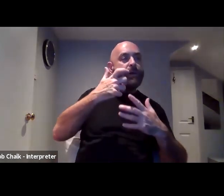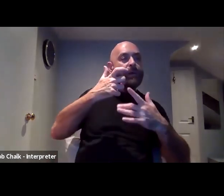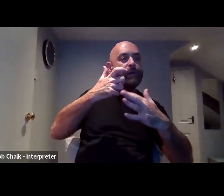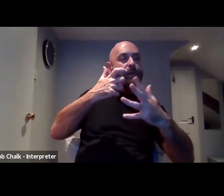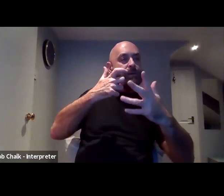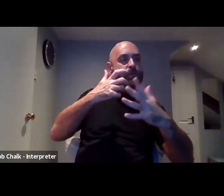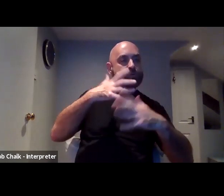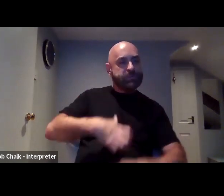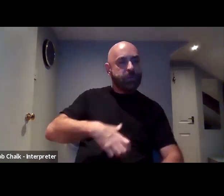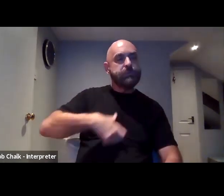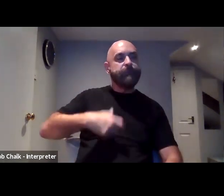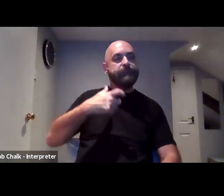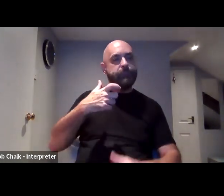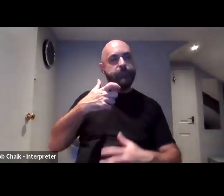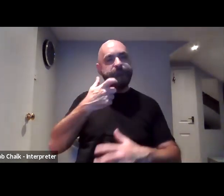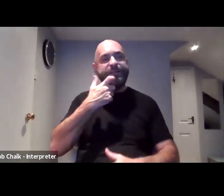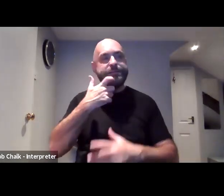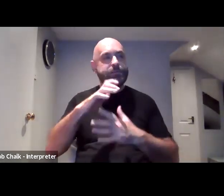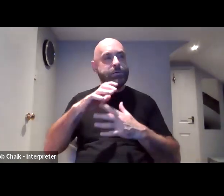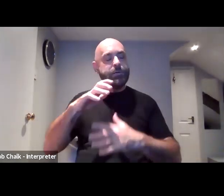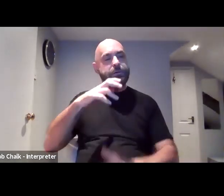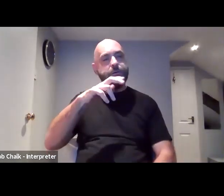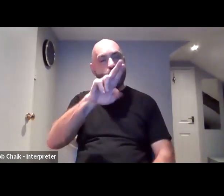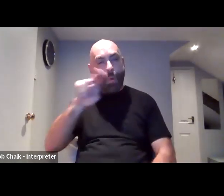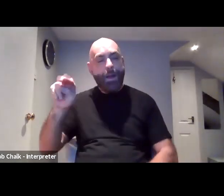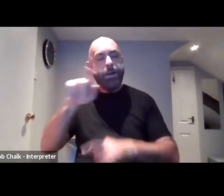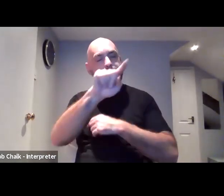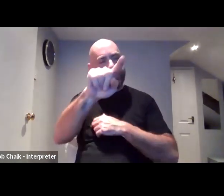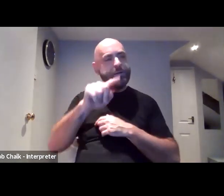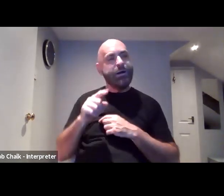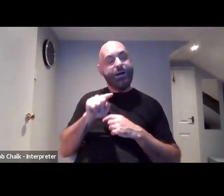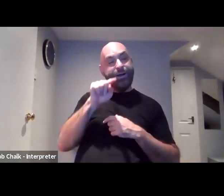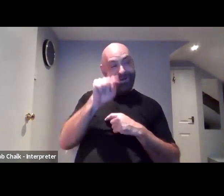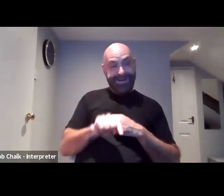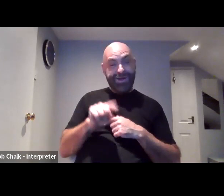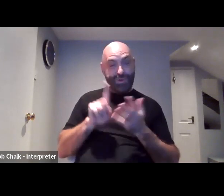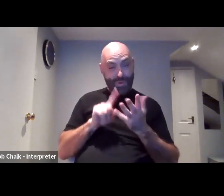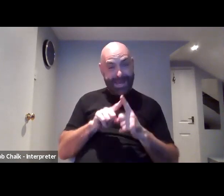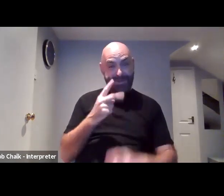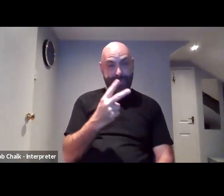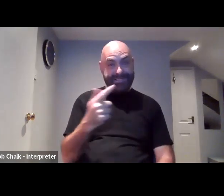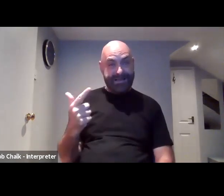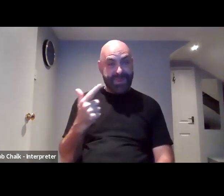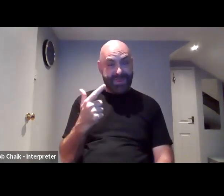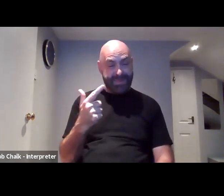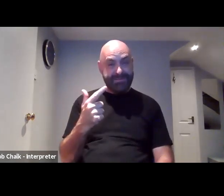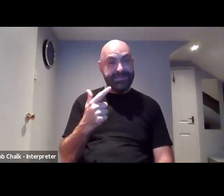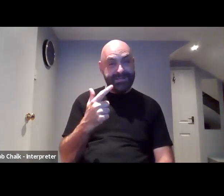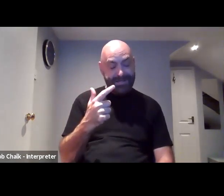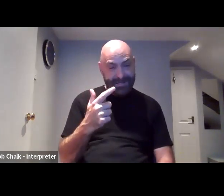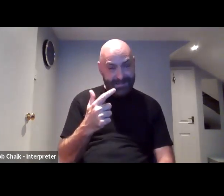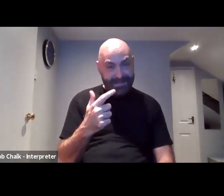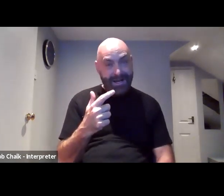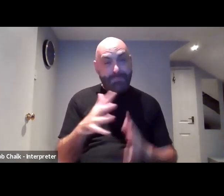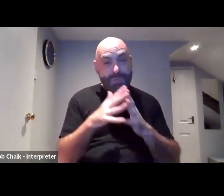usual suspects. And the UK ranks 27th out of 38 countries. The US ranks